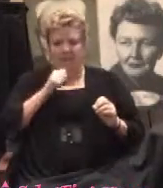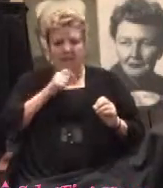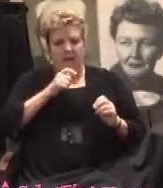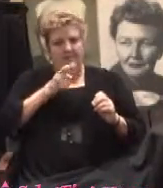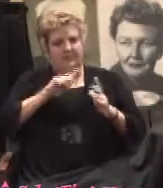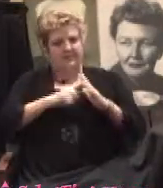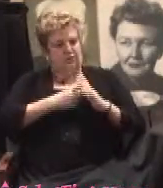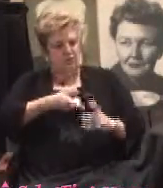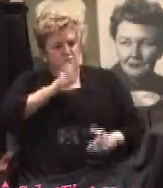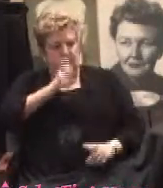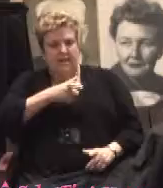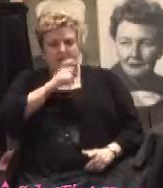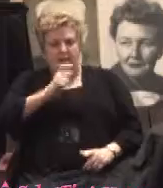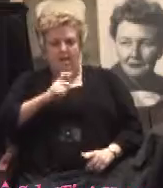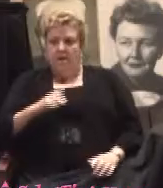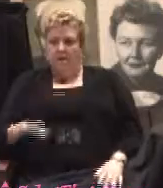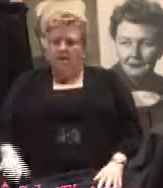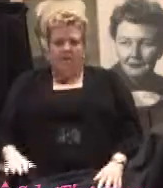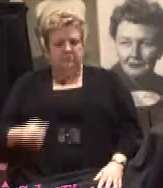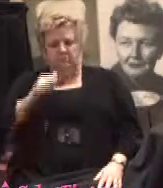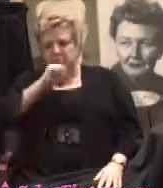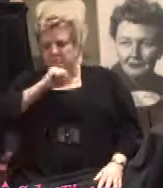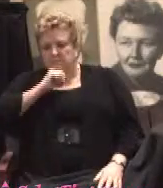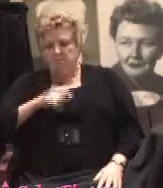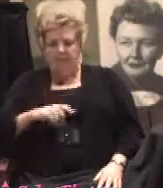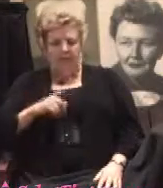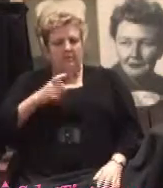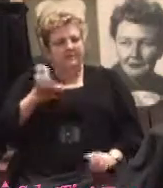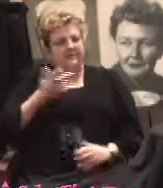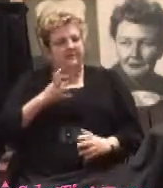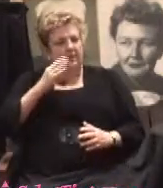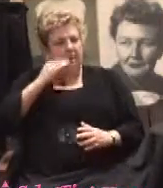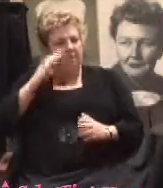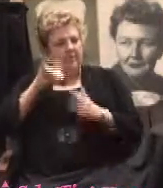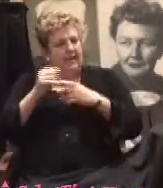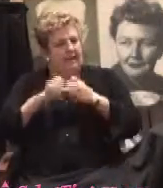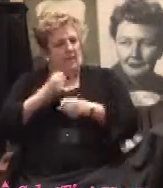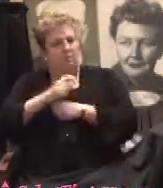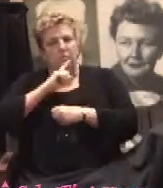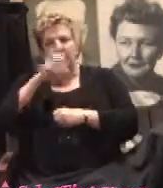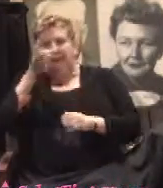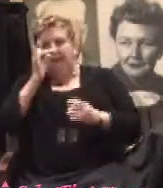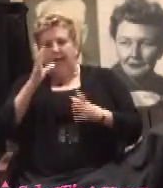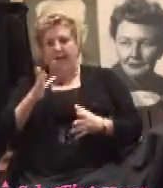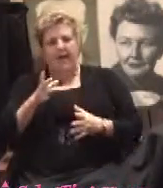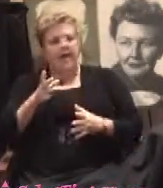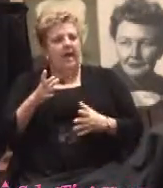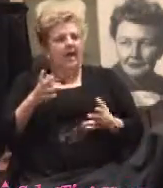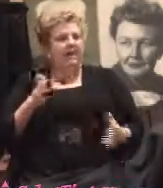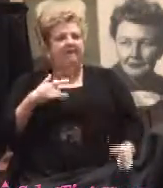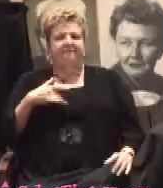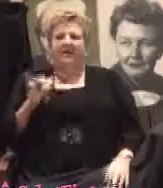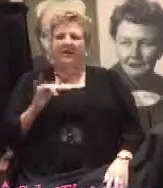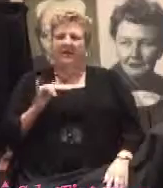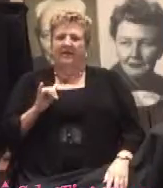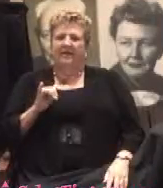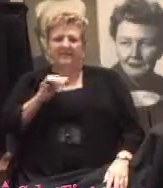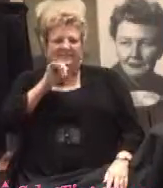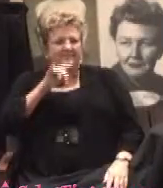I couldn't stand it. And things were particularly bad at my home that year. But I couldn't take it anymore. I felt like I wasn't part of it, and I just